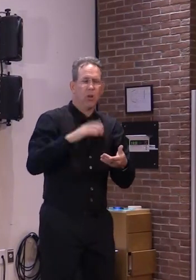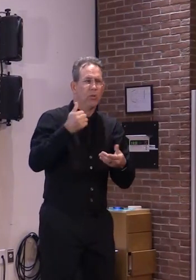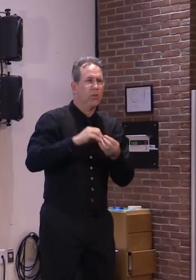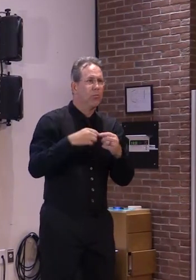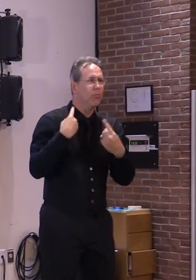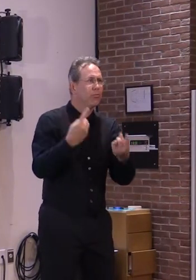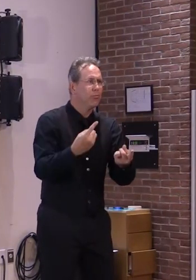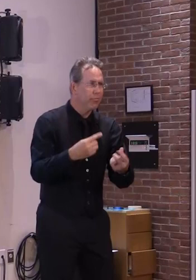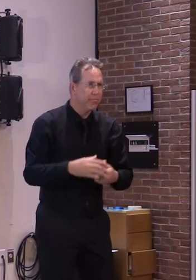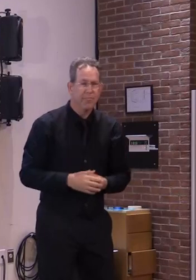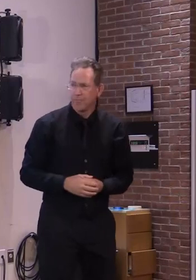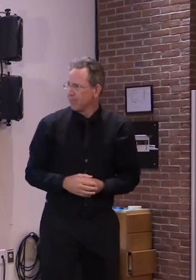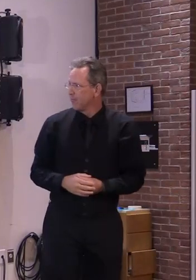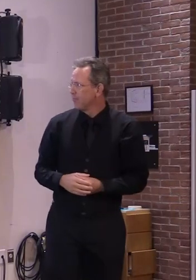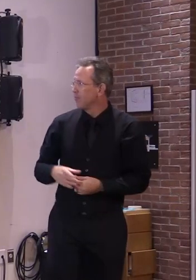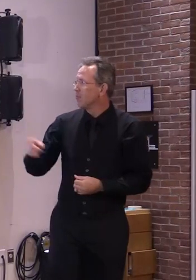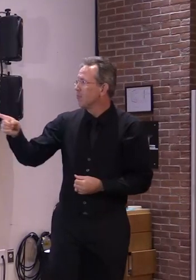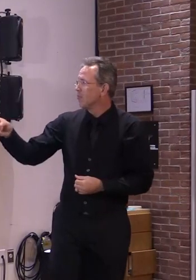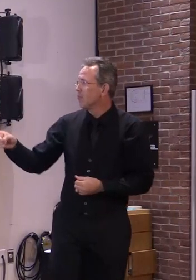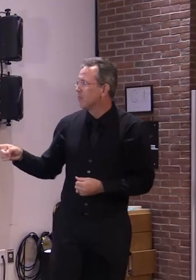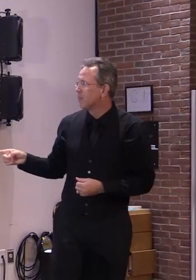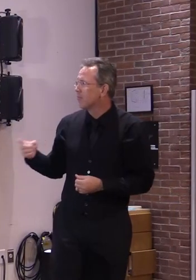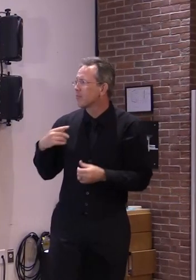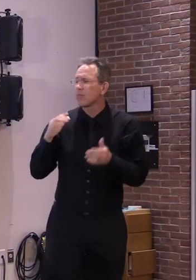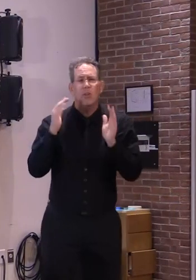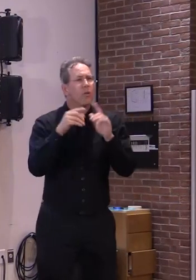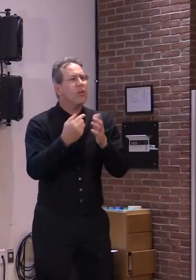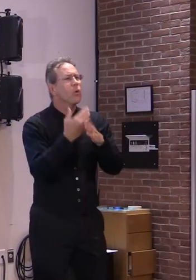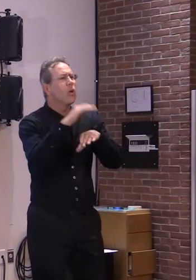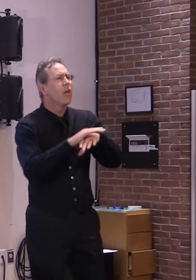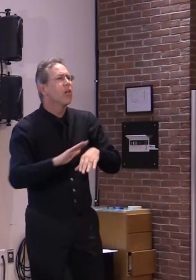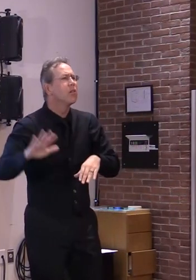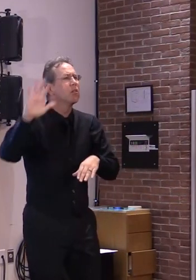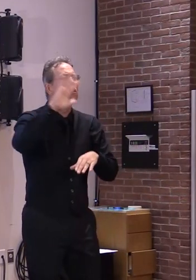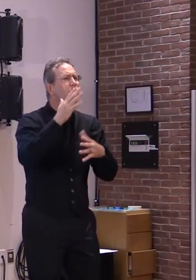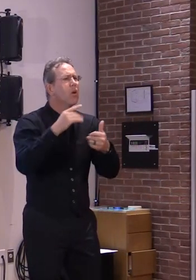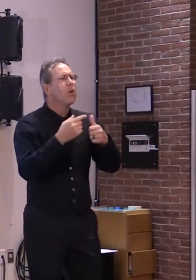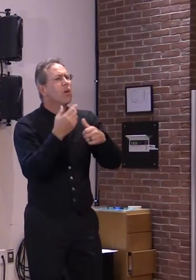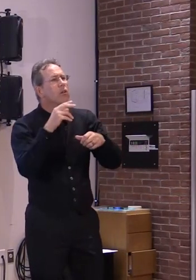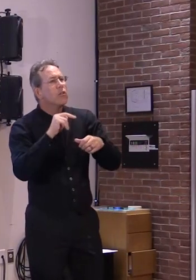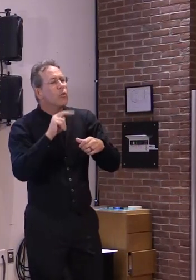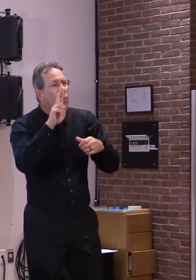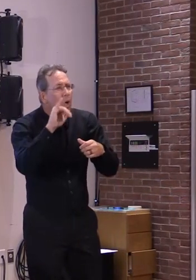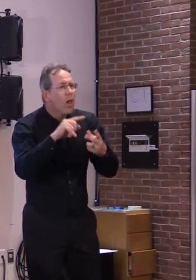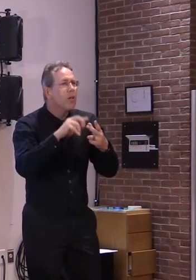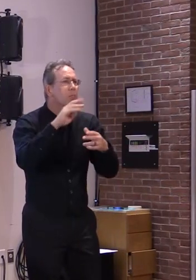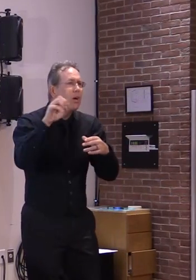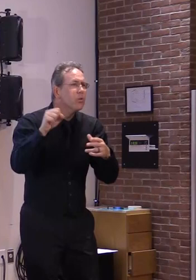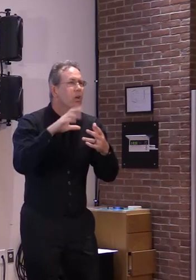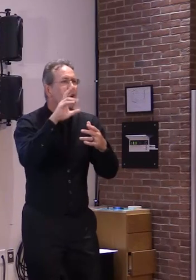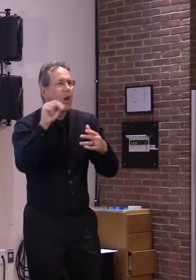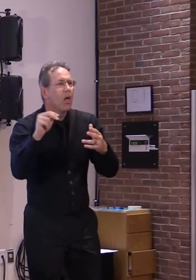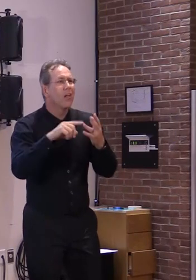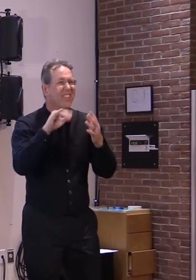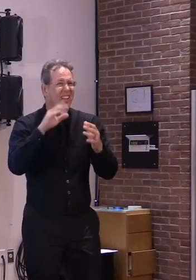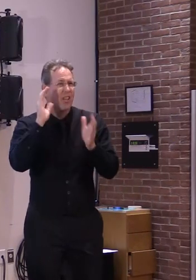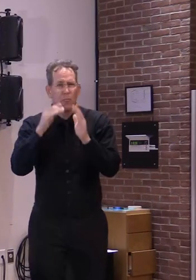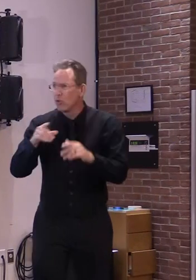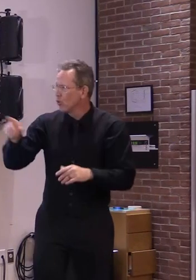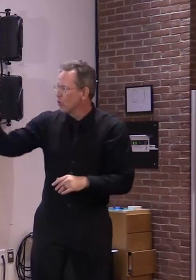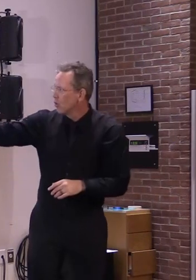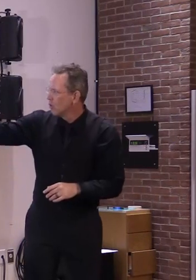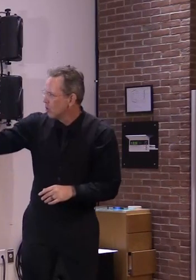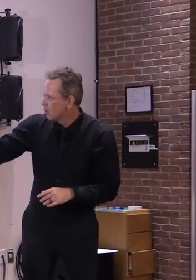COVID-19 trends following the full reopenings in New England. And again, those trends are favorable, and they are